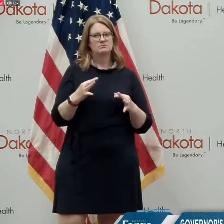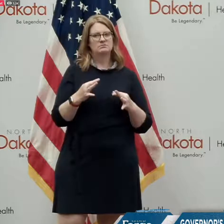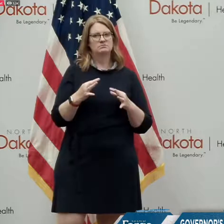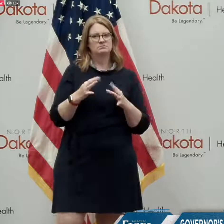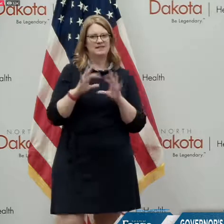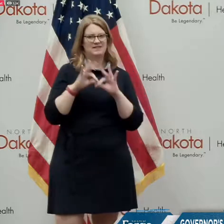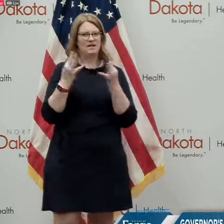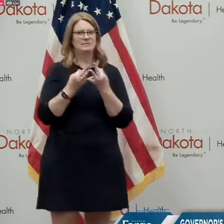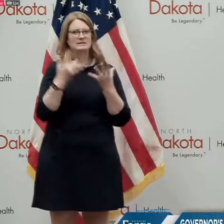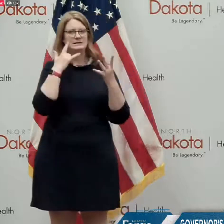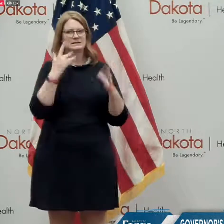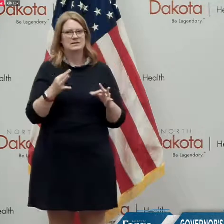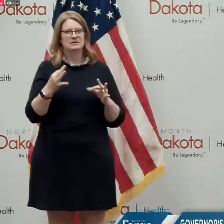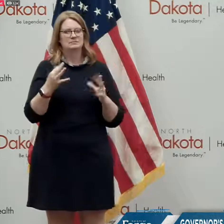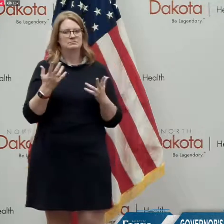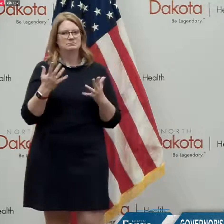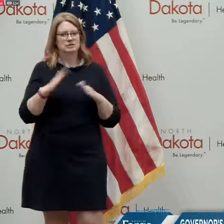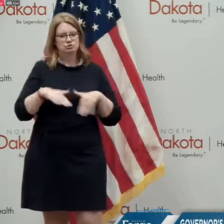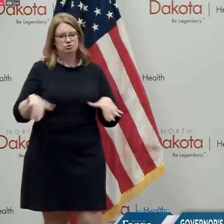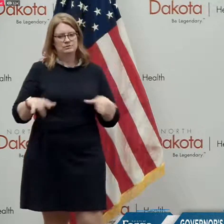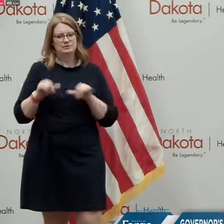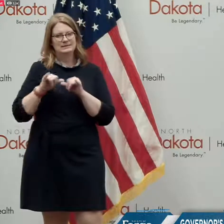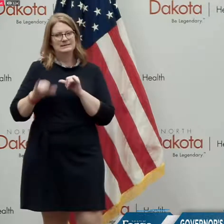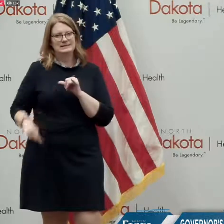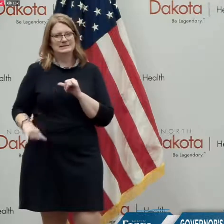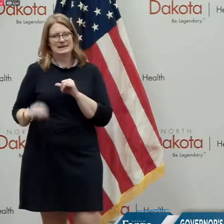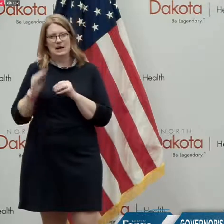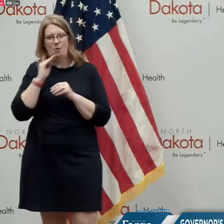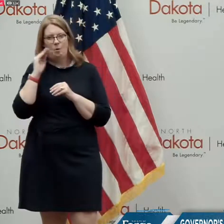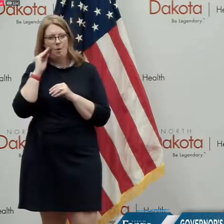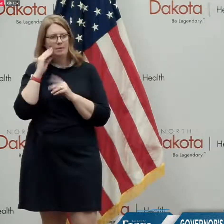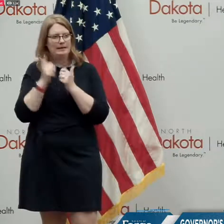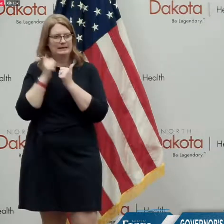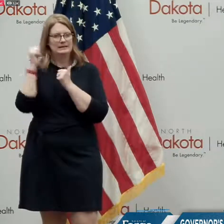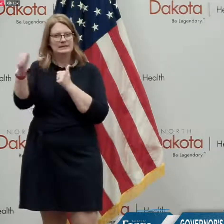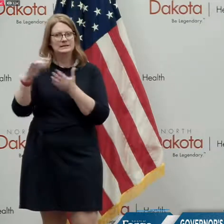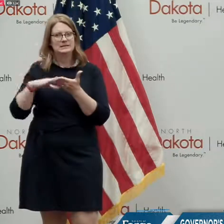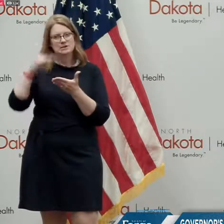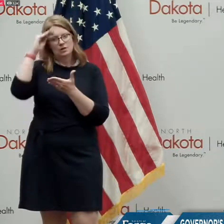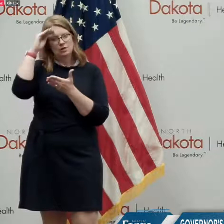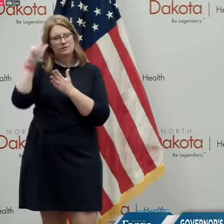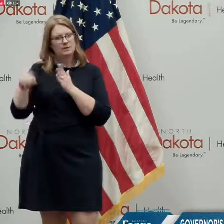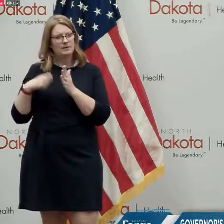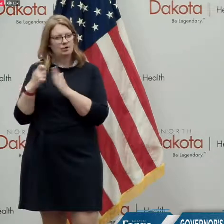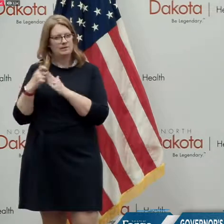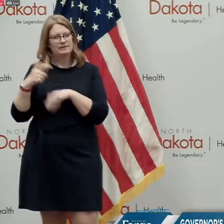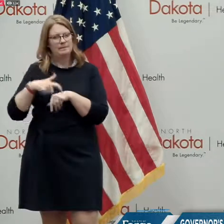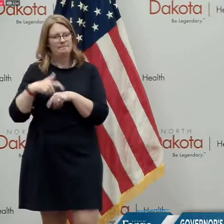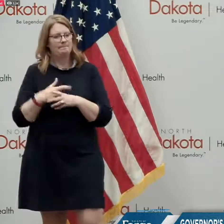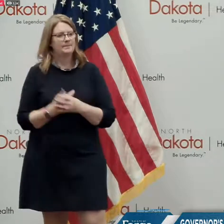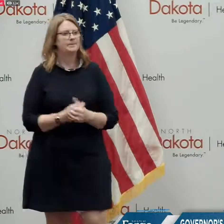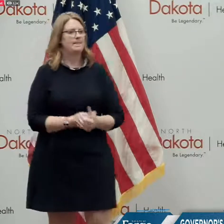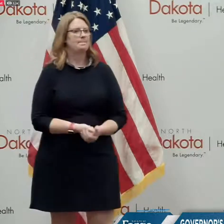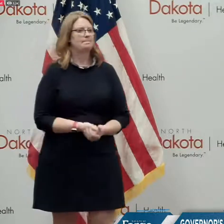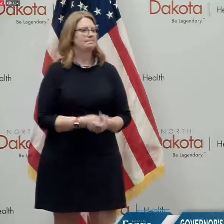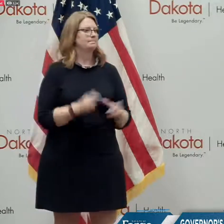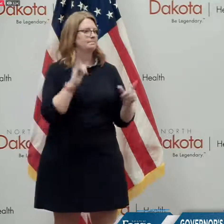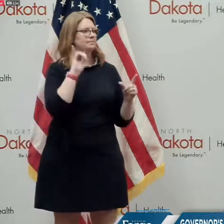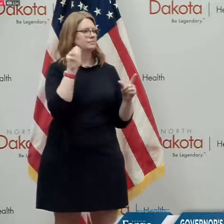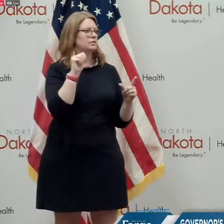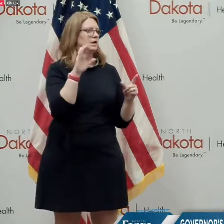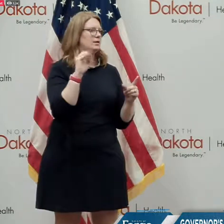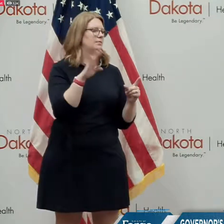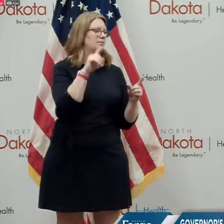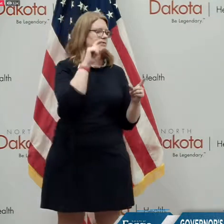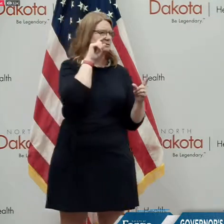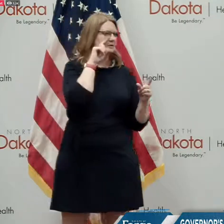the families are choosing to have their children distance learn until a different period of time. So, Jacob.